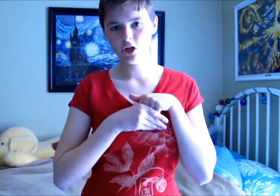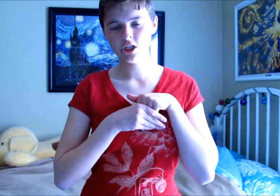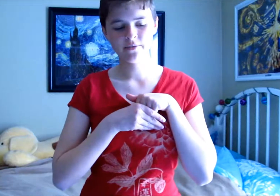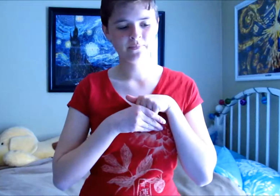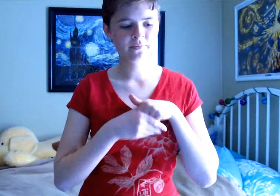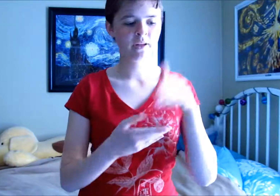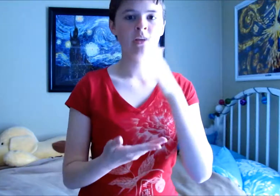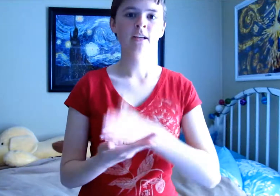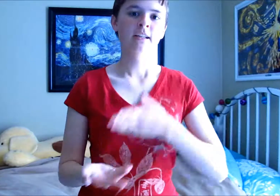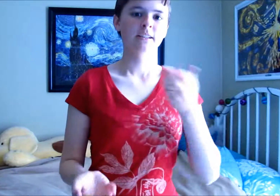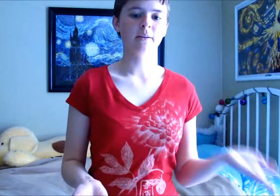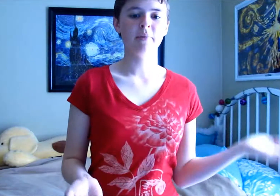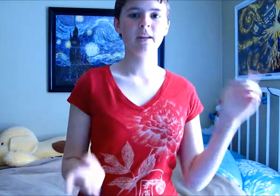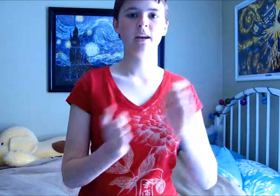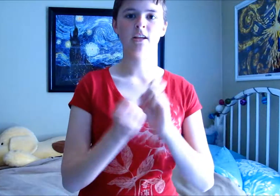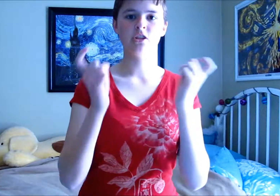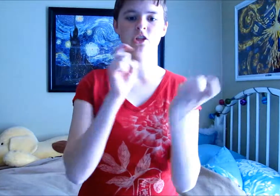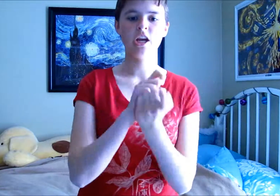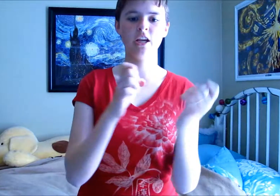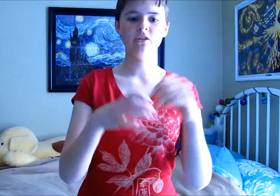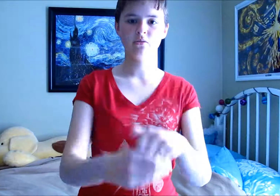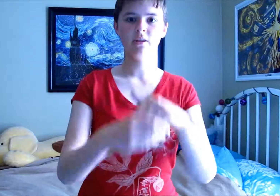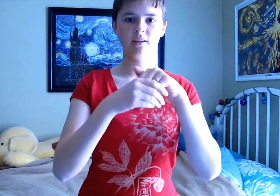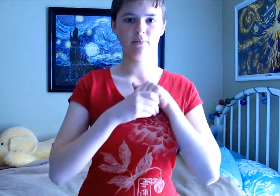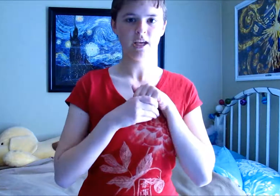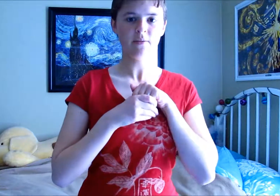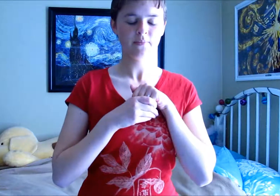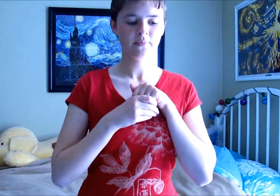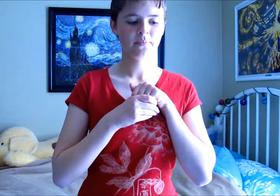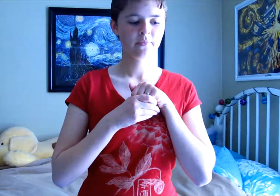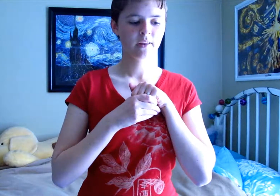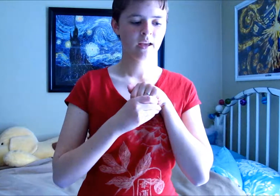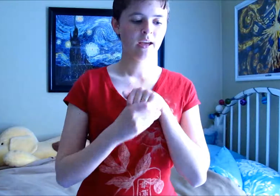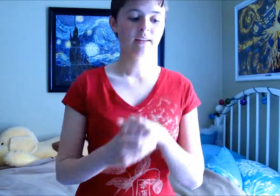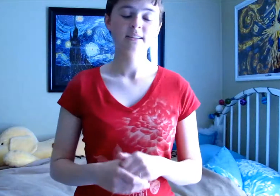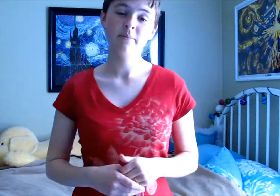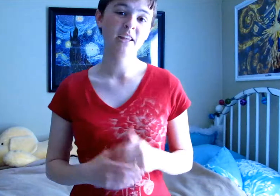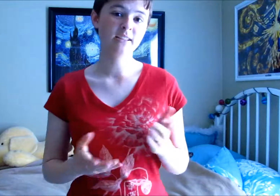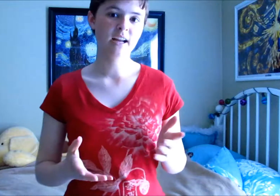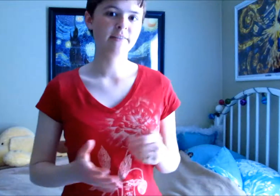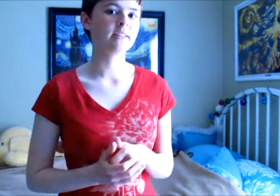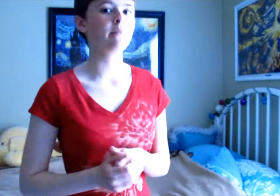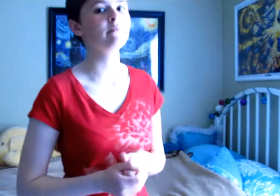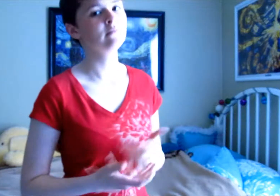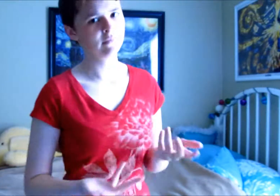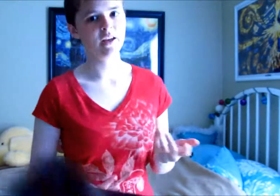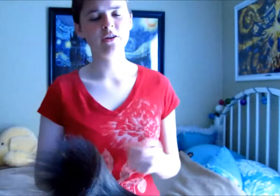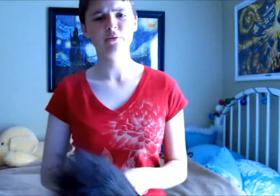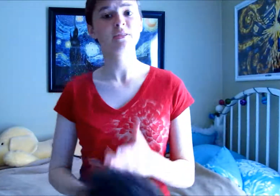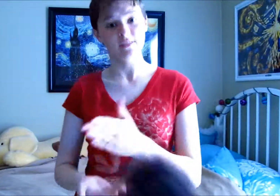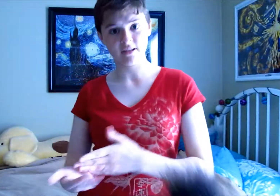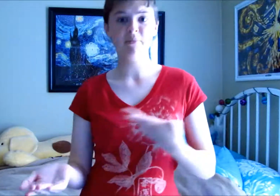heart. Something has changed within me. Something is not the same. Then you use something